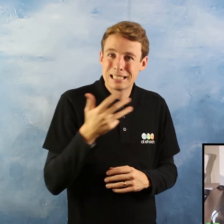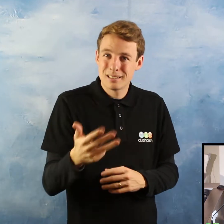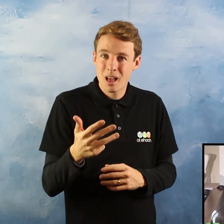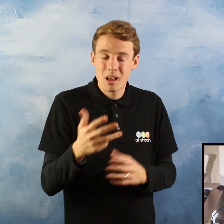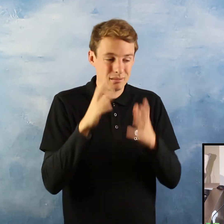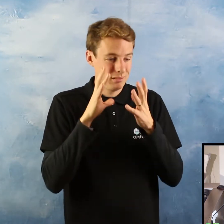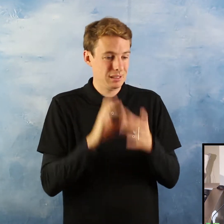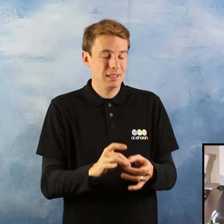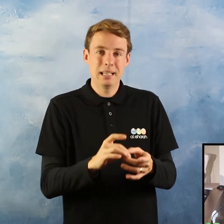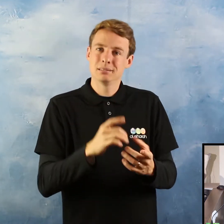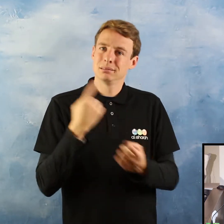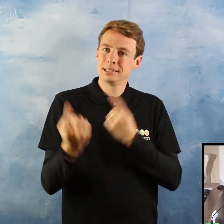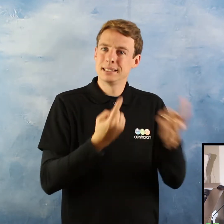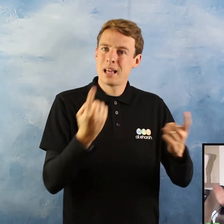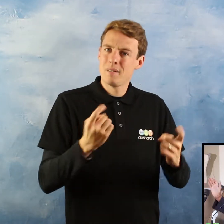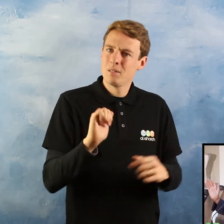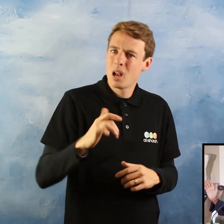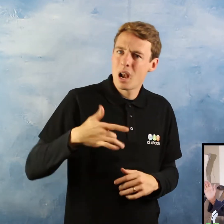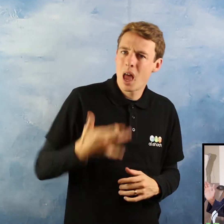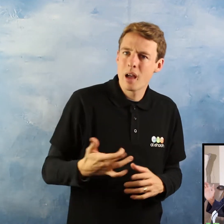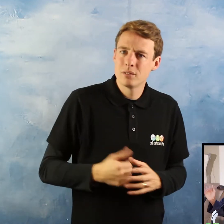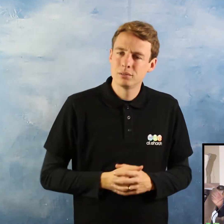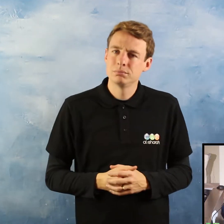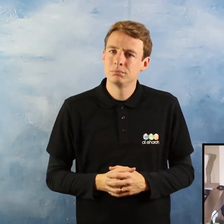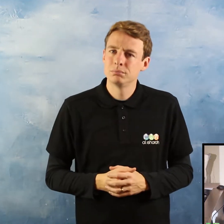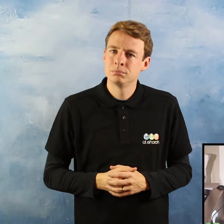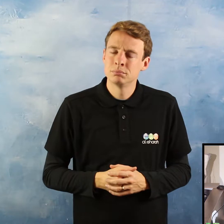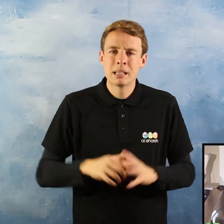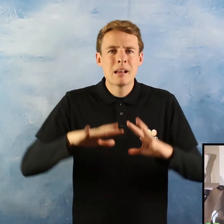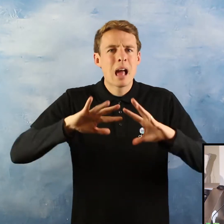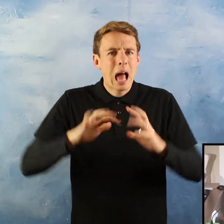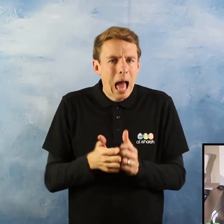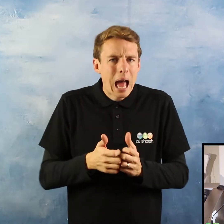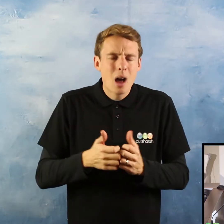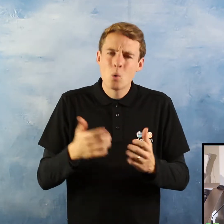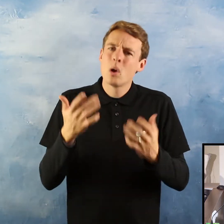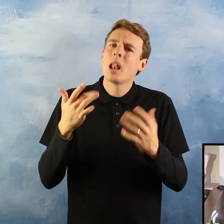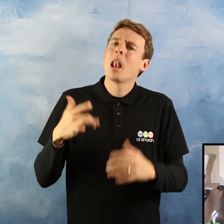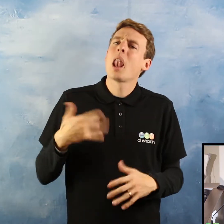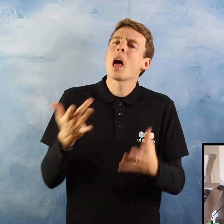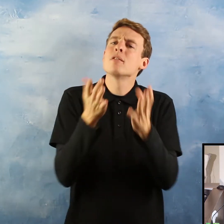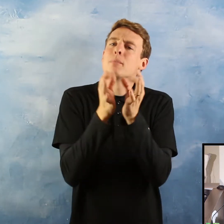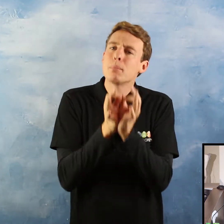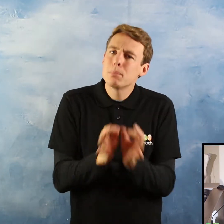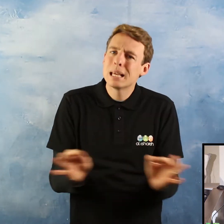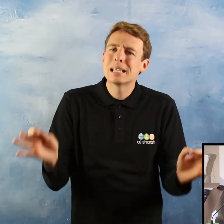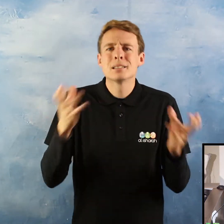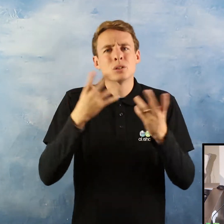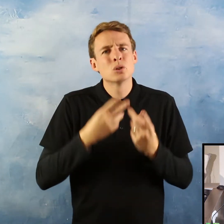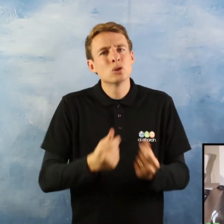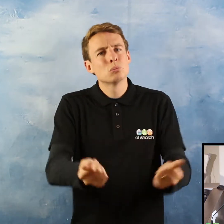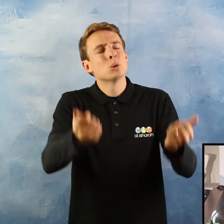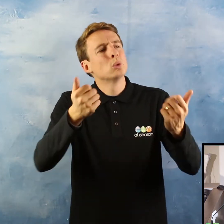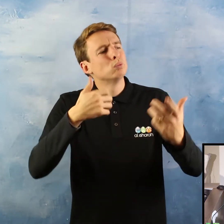benefit. How to live a good life. How to live a peaceful life. How to live